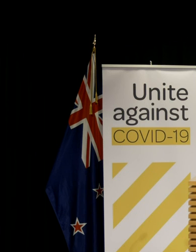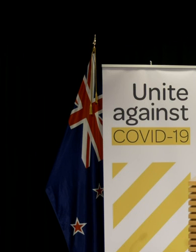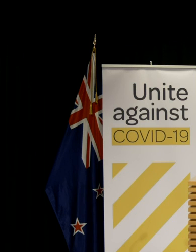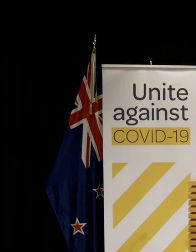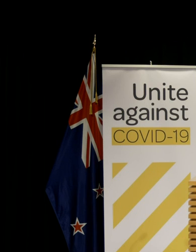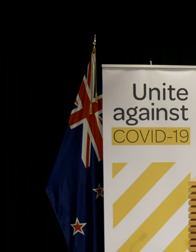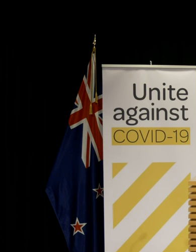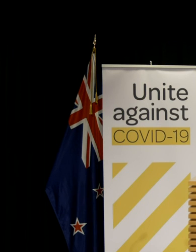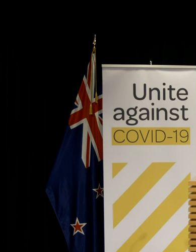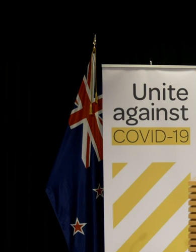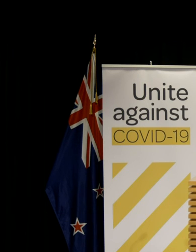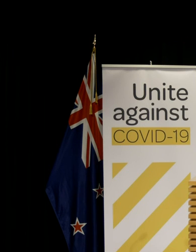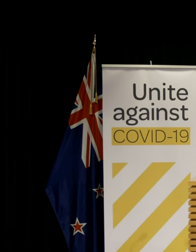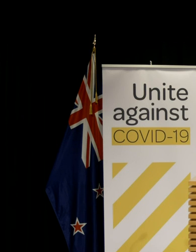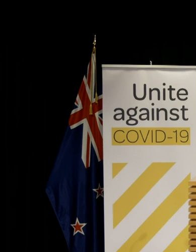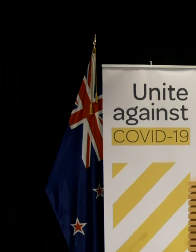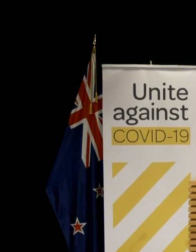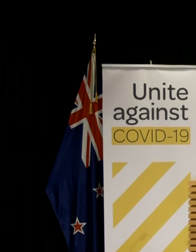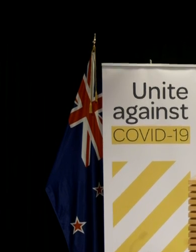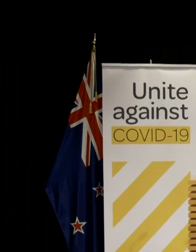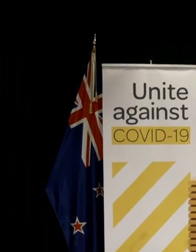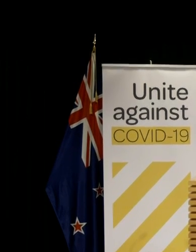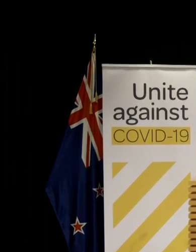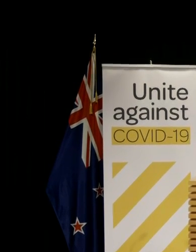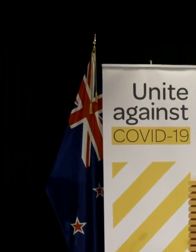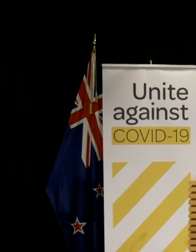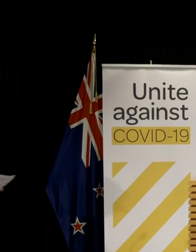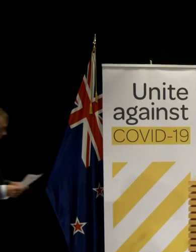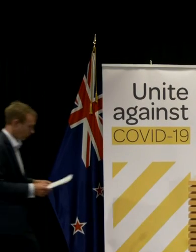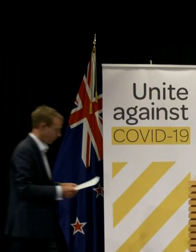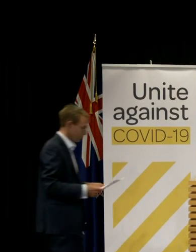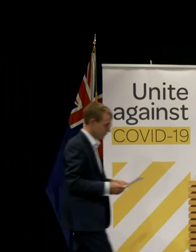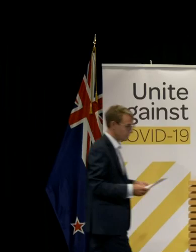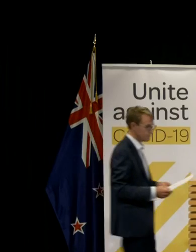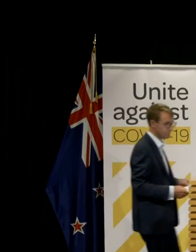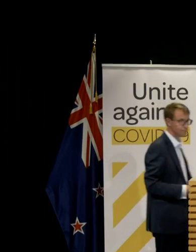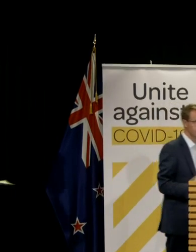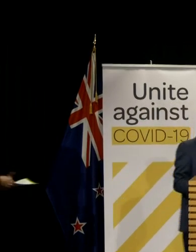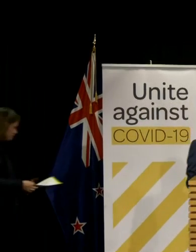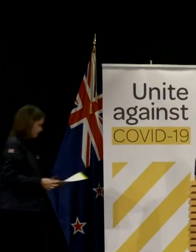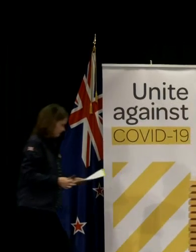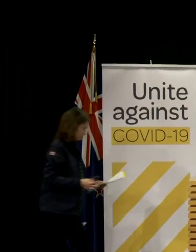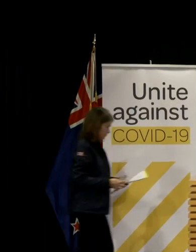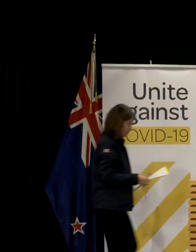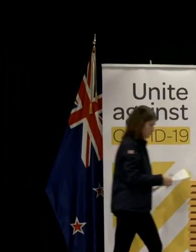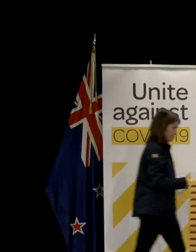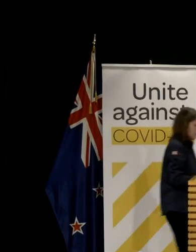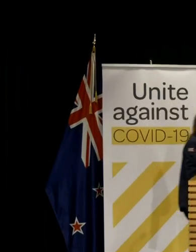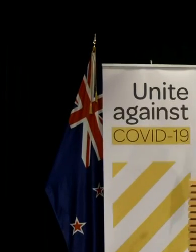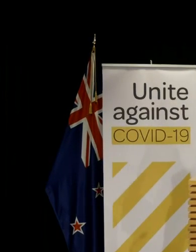pipeline to Auckland and adequate supply of fuels for retailers. He says it expects to produce about half of its normal output.